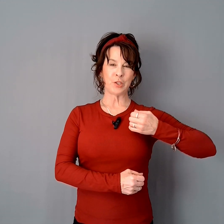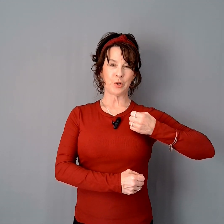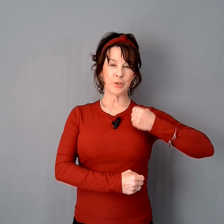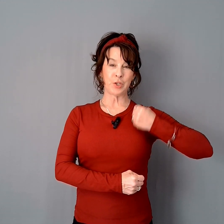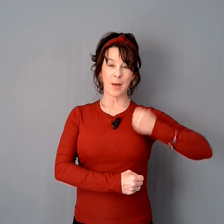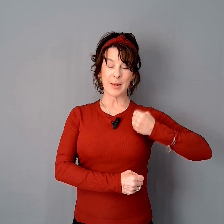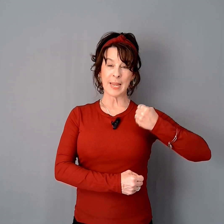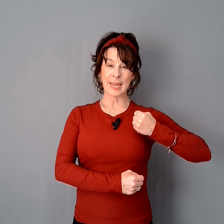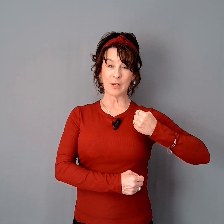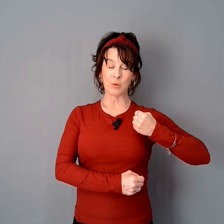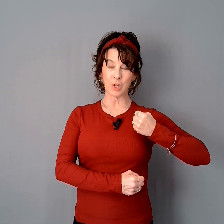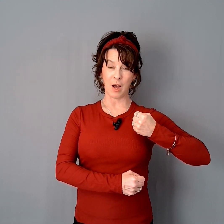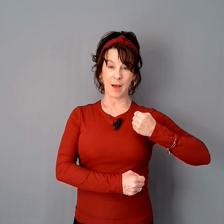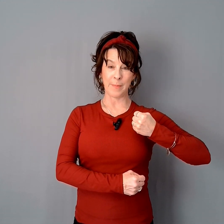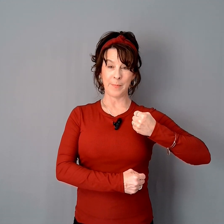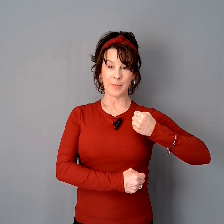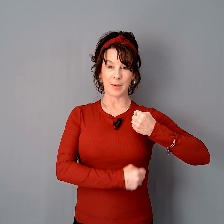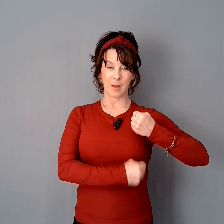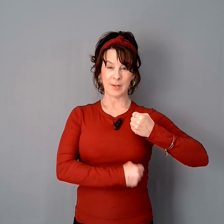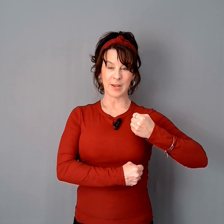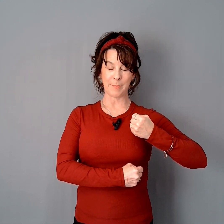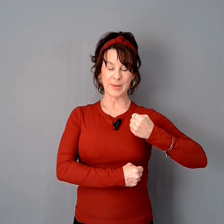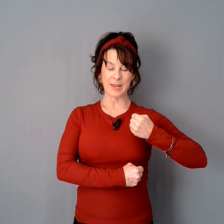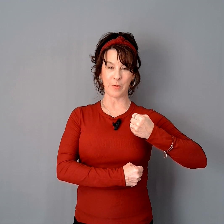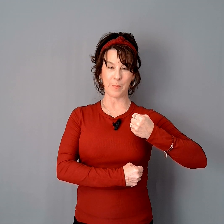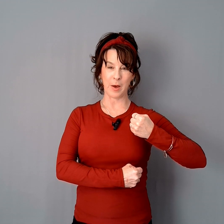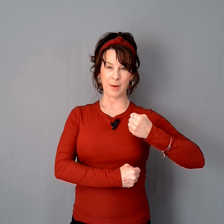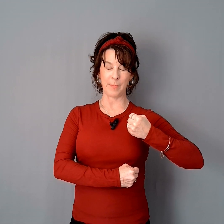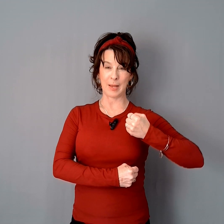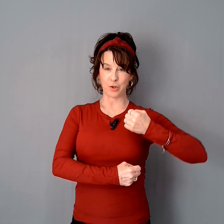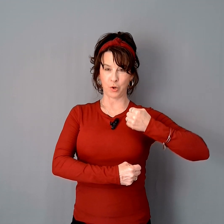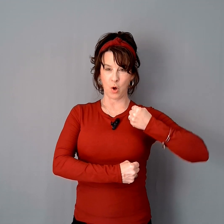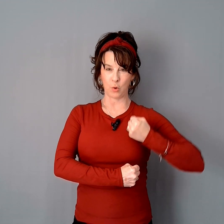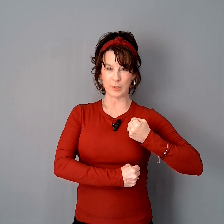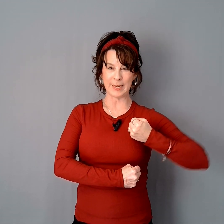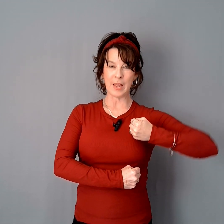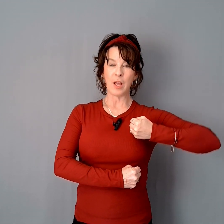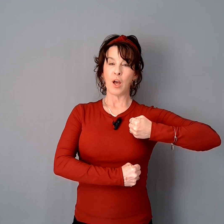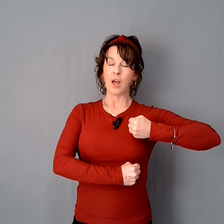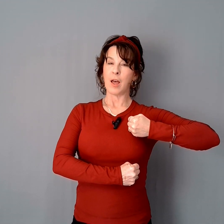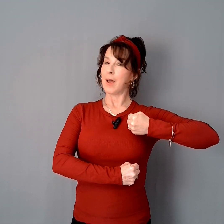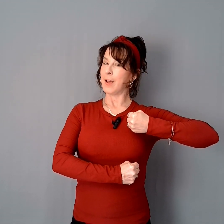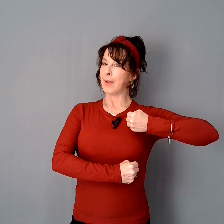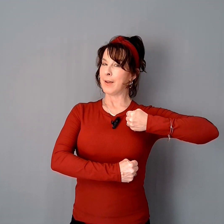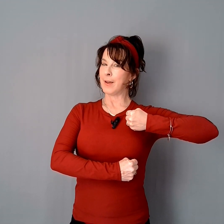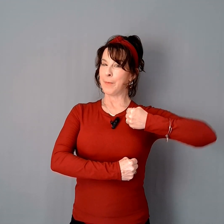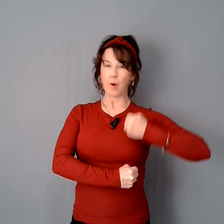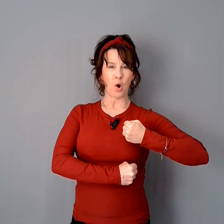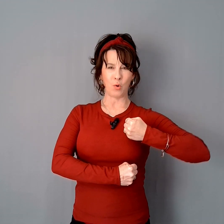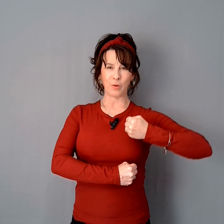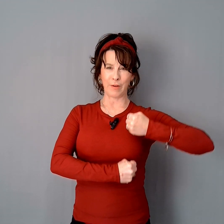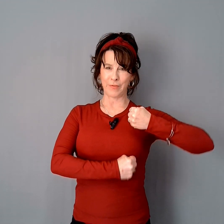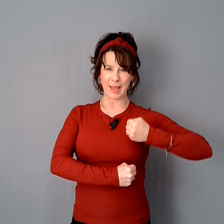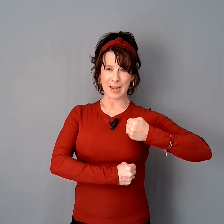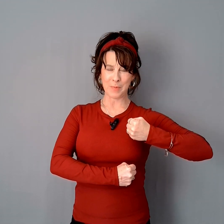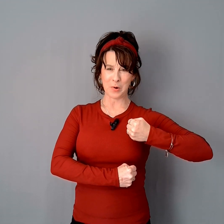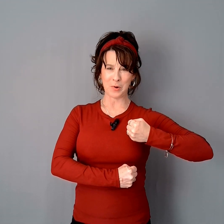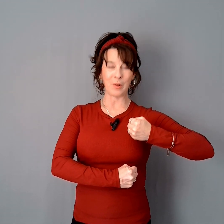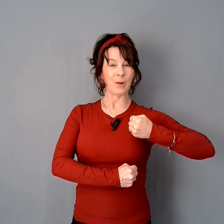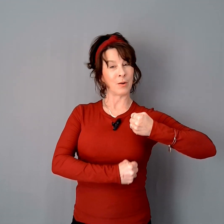your dominant hand on top, non-dominant on the bottom, like you're holding a pole, a flagpole,